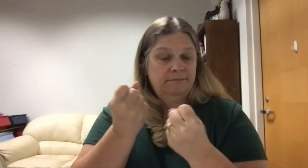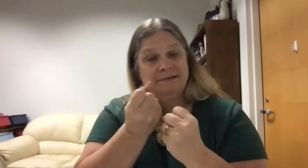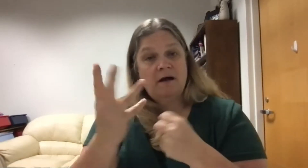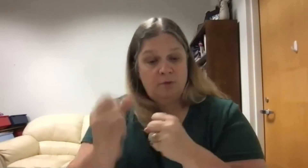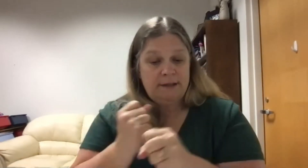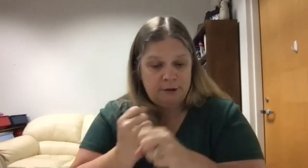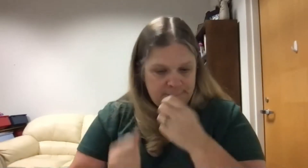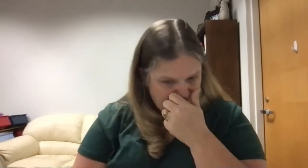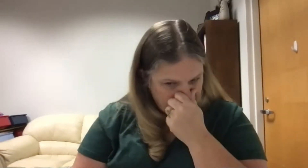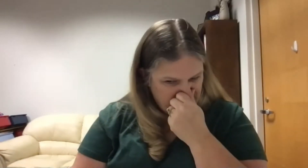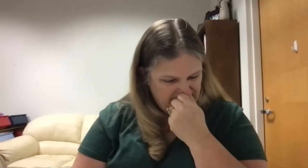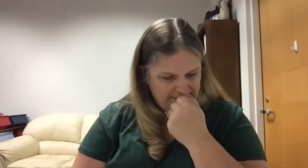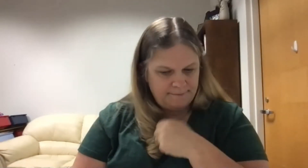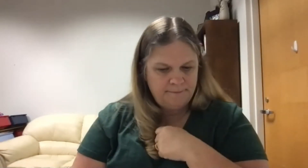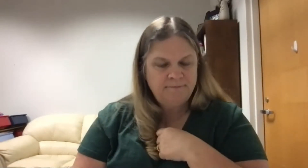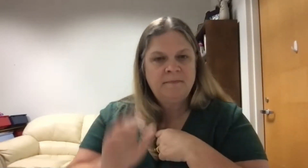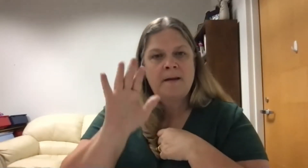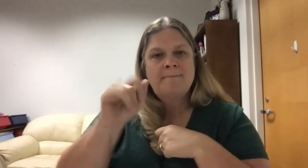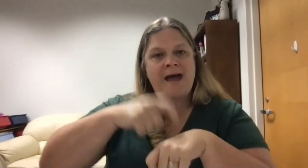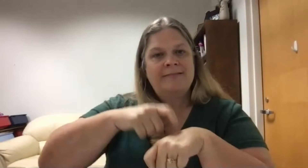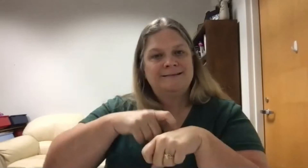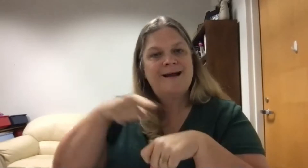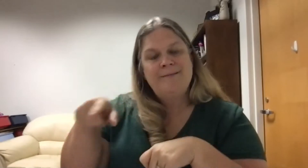with, many health issues for several years.